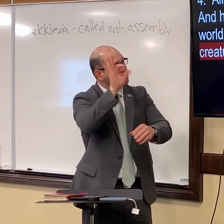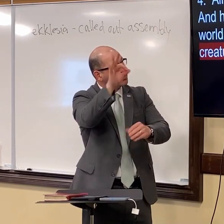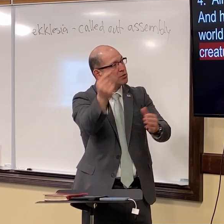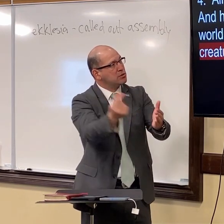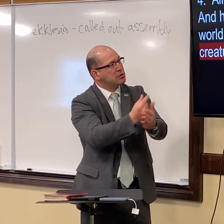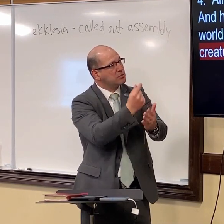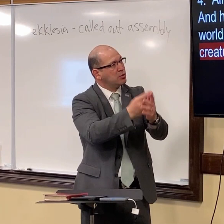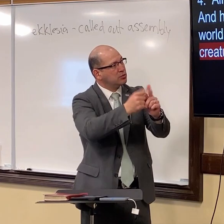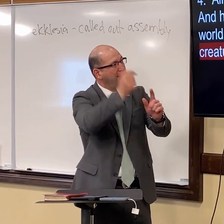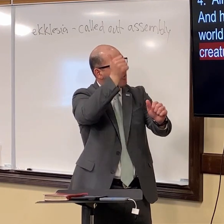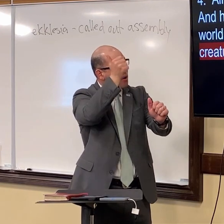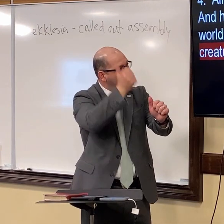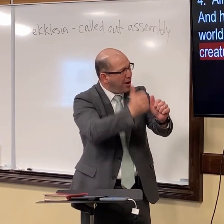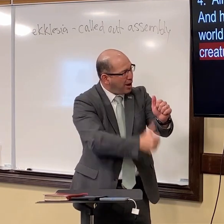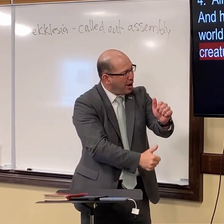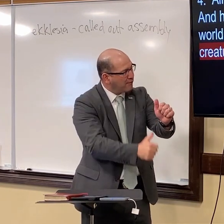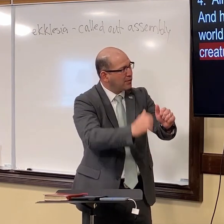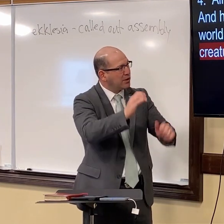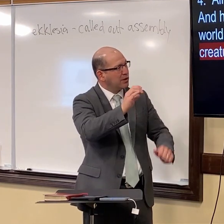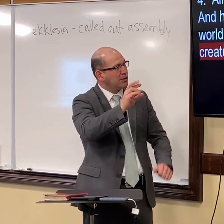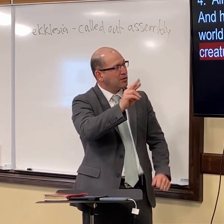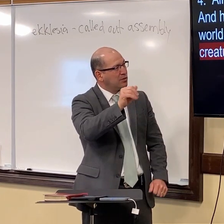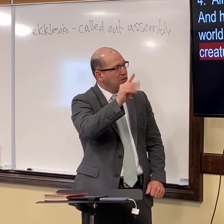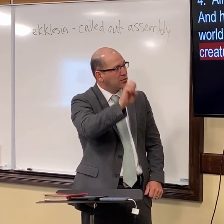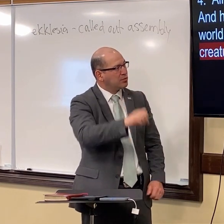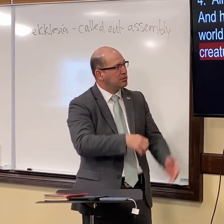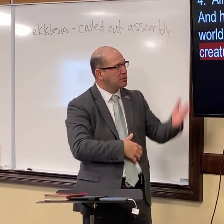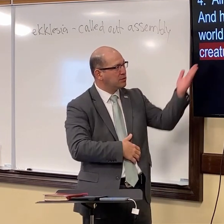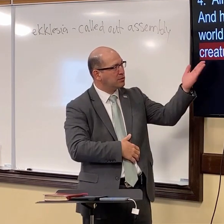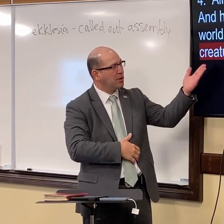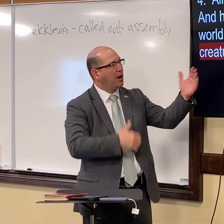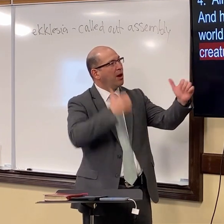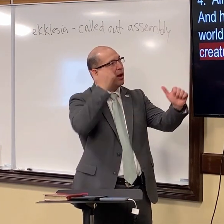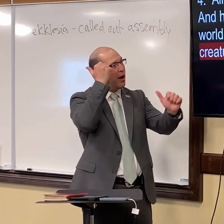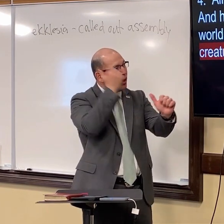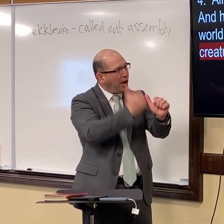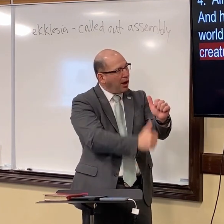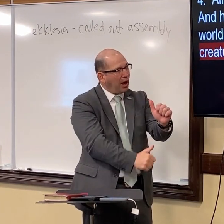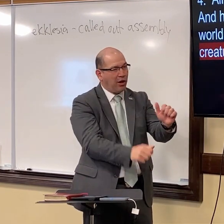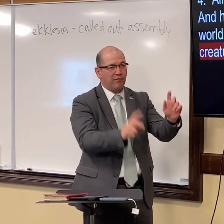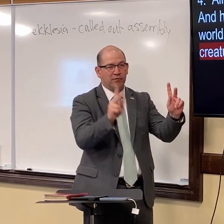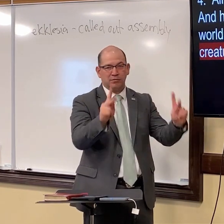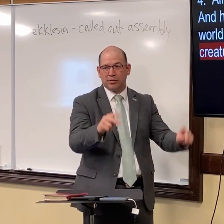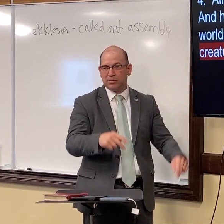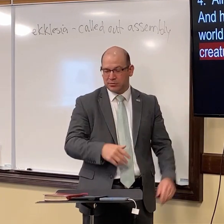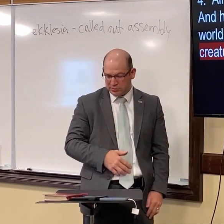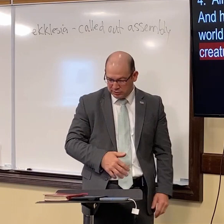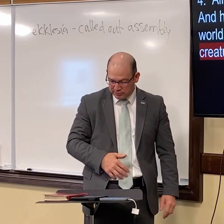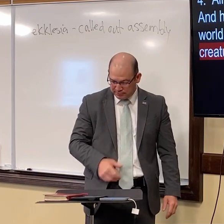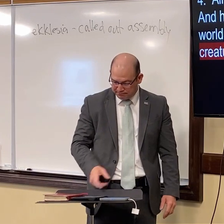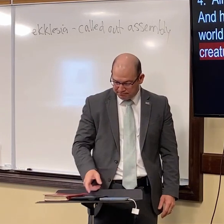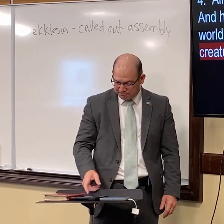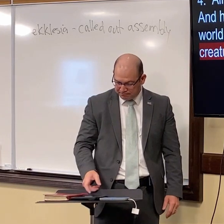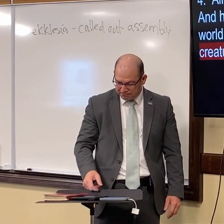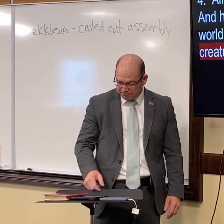and preach the gospel to every creature. Every person.